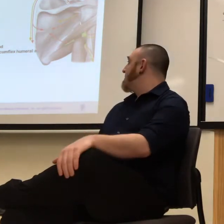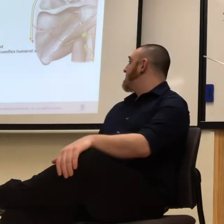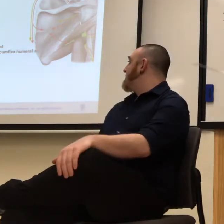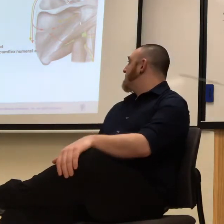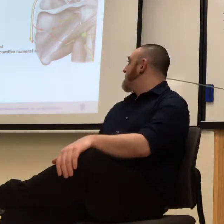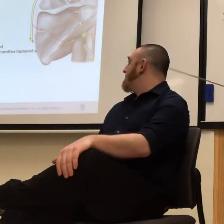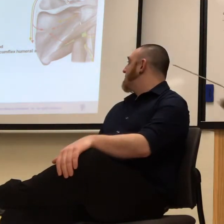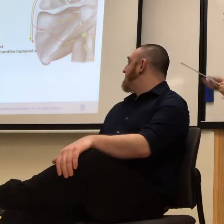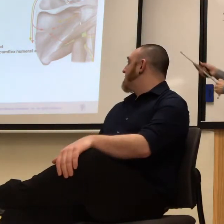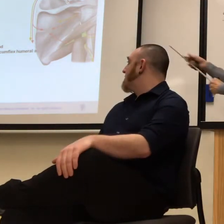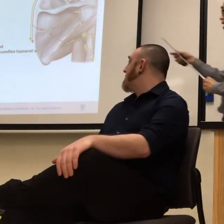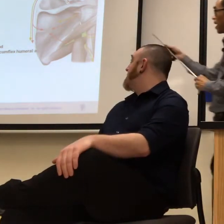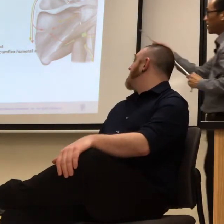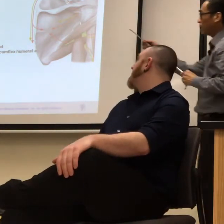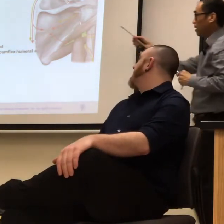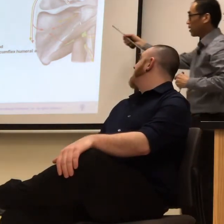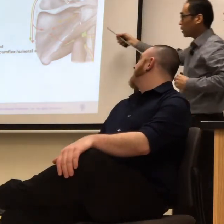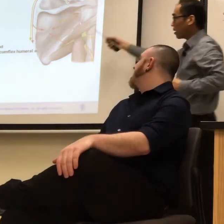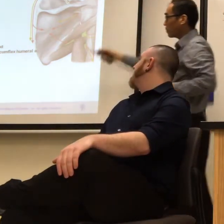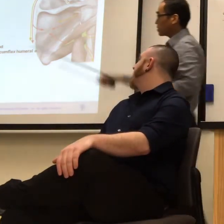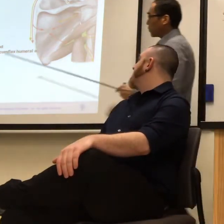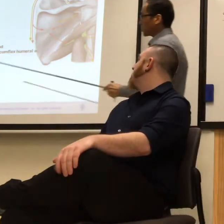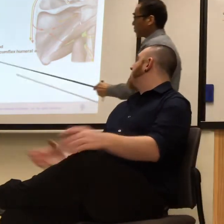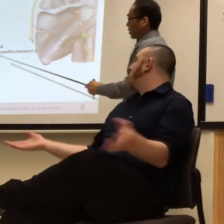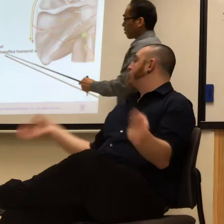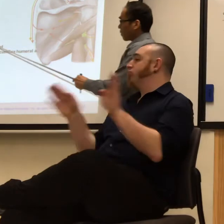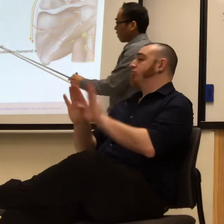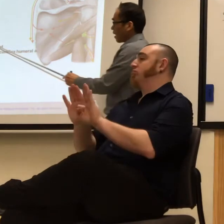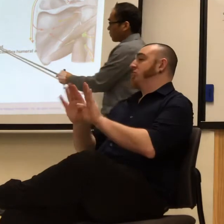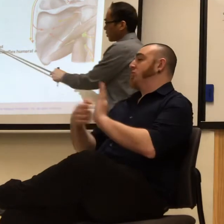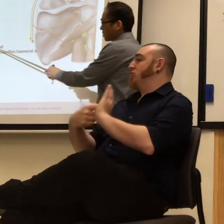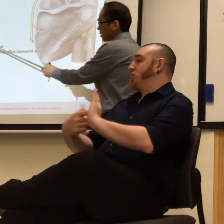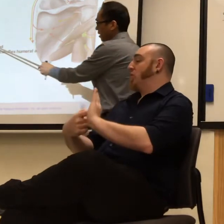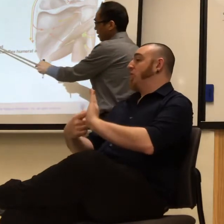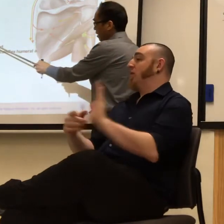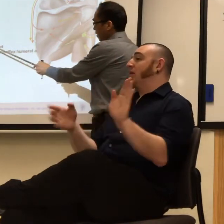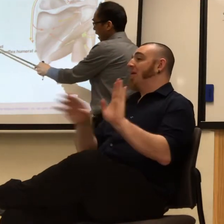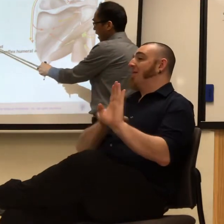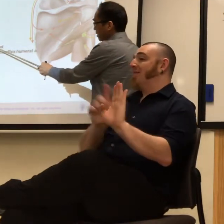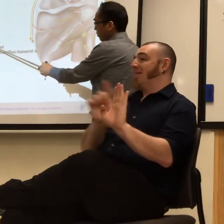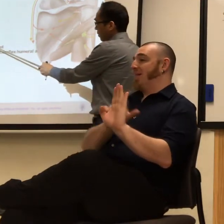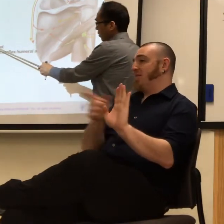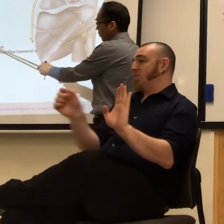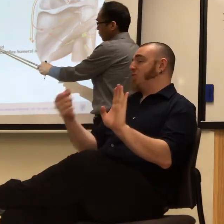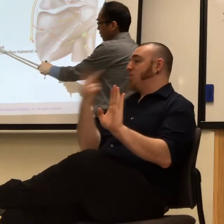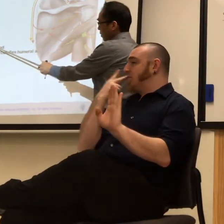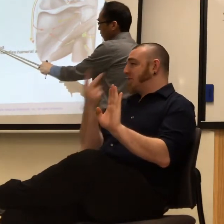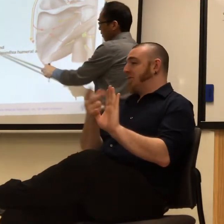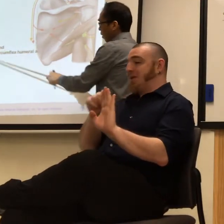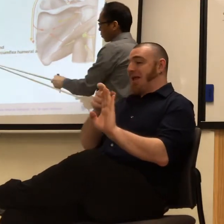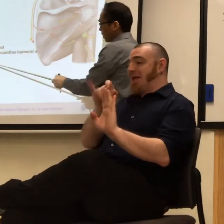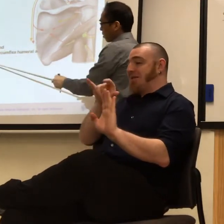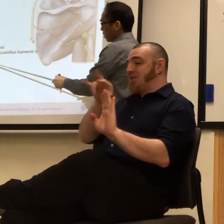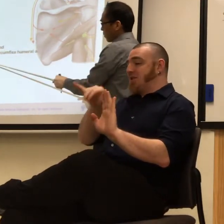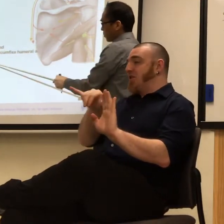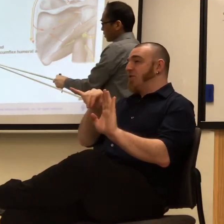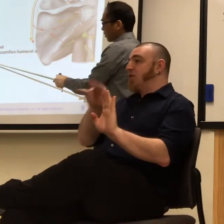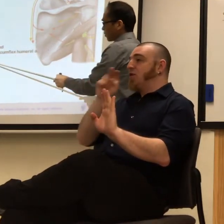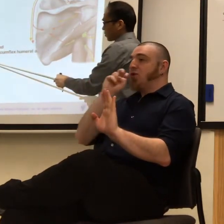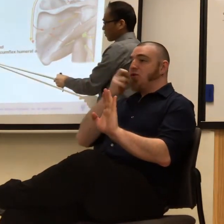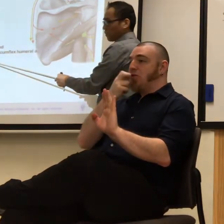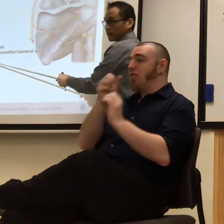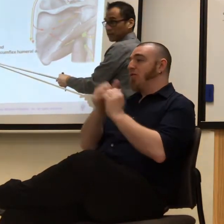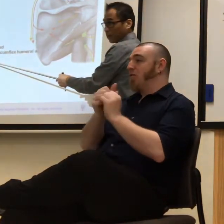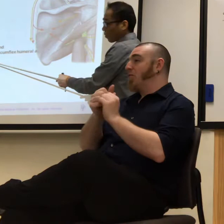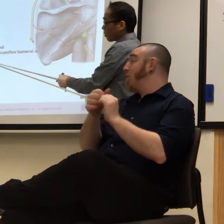So what I did was I put these side by side. On this picture here on the left, you can see the axillary nerve with an artery called